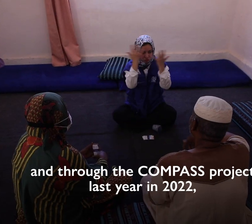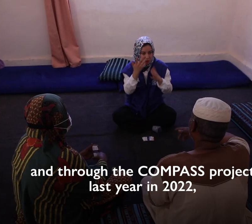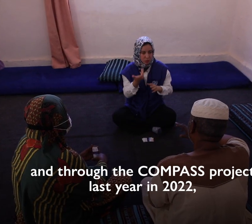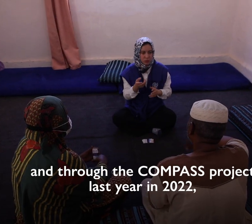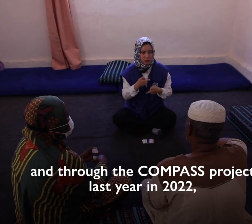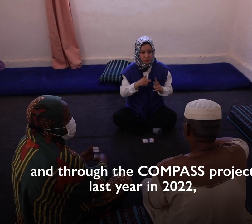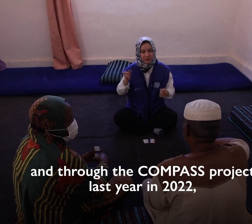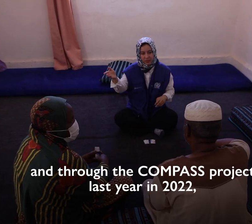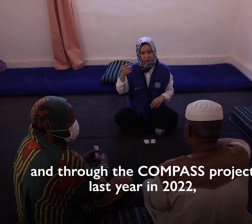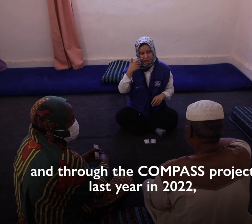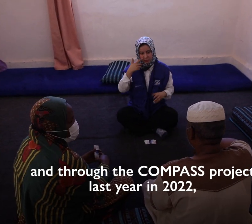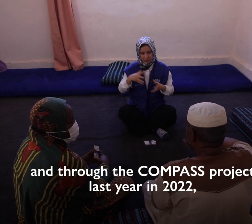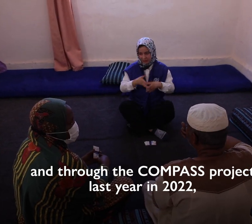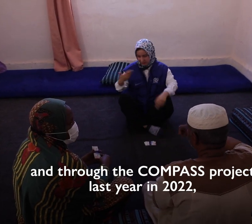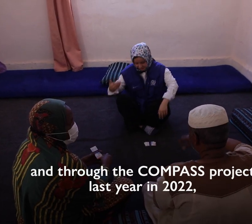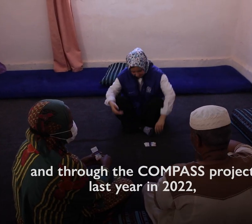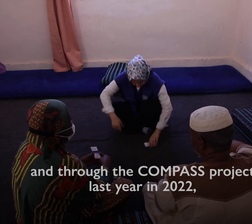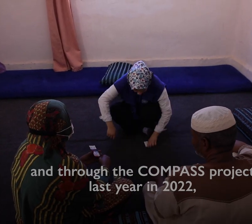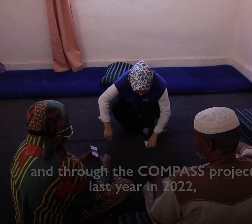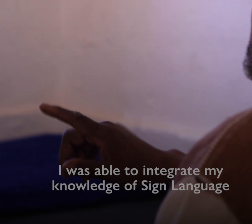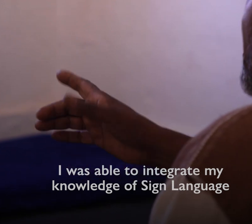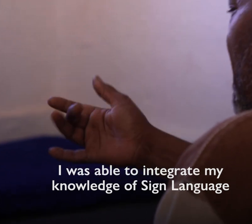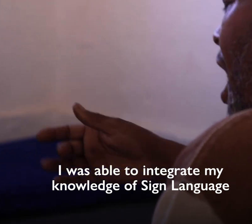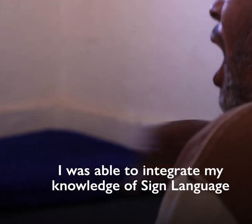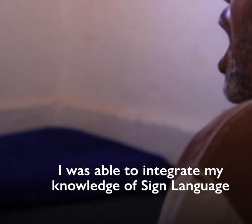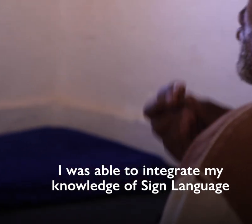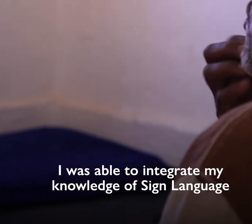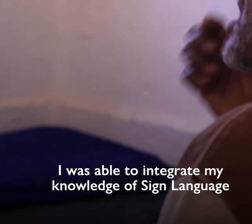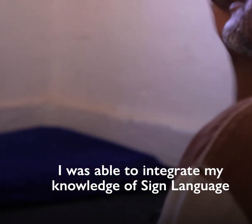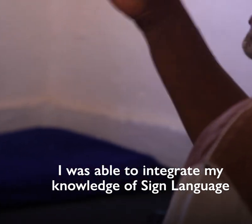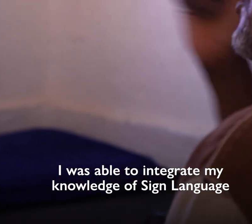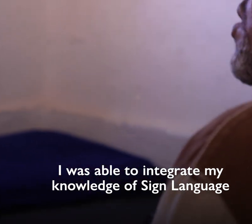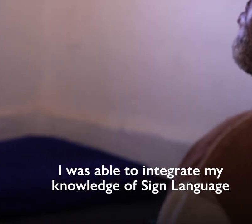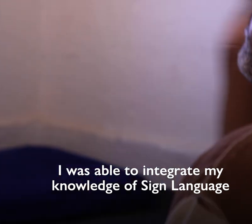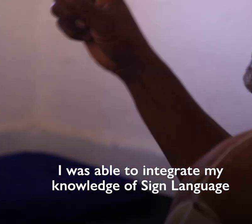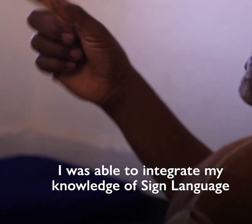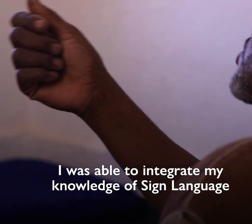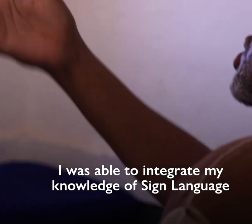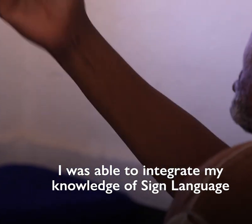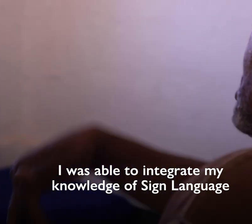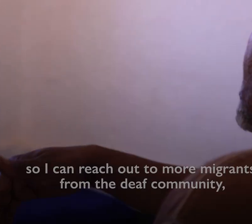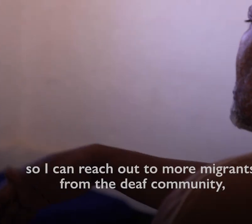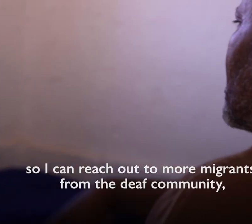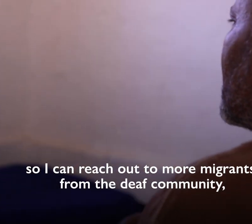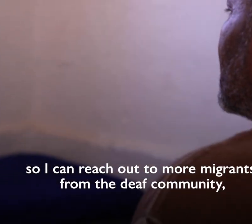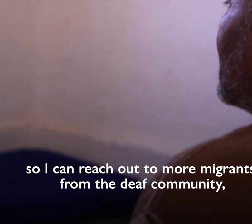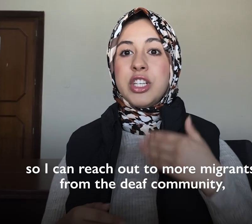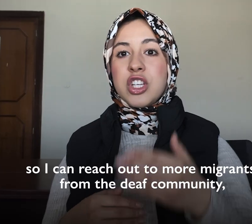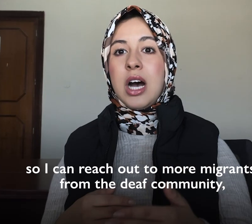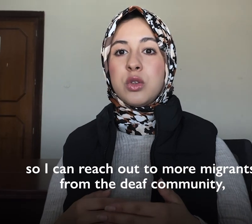of Compass last year, 2022, I was able to integrate my knowledge of sign language so I can reach out